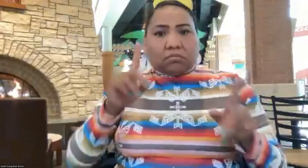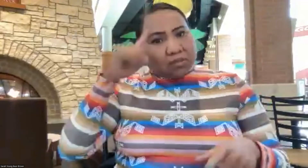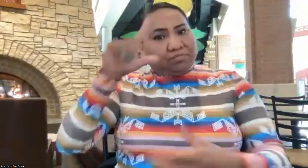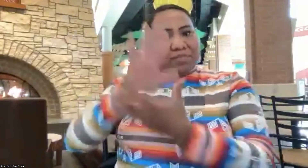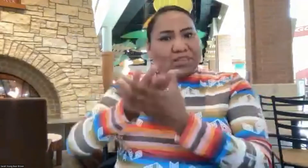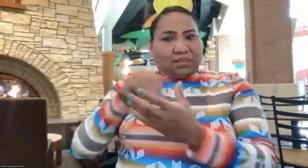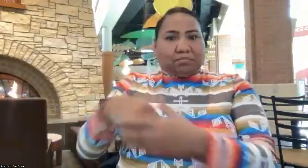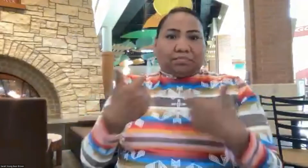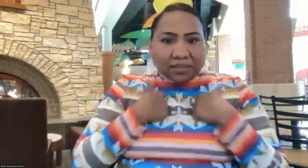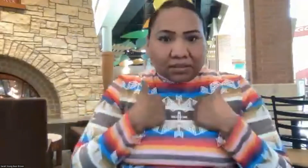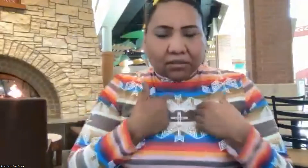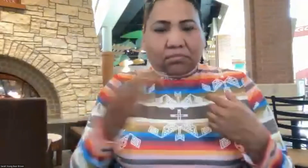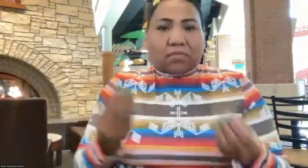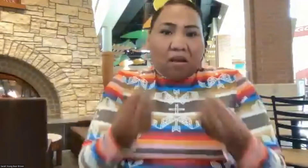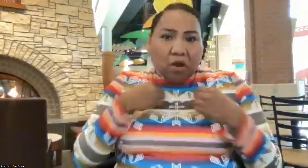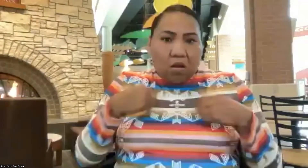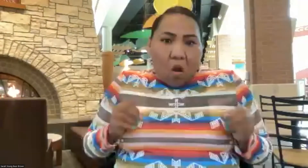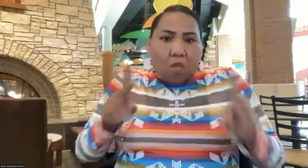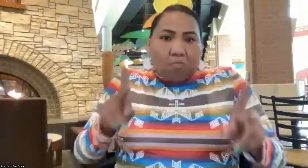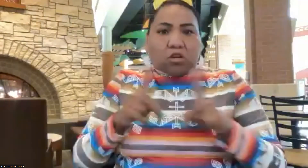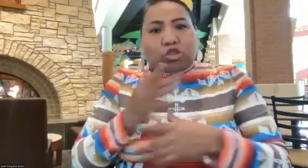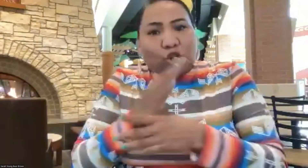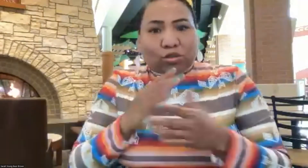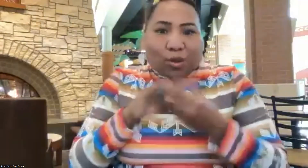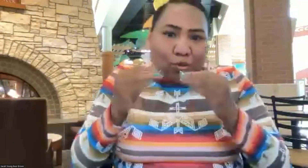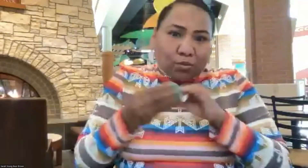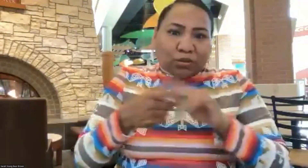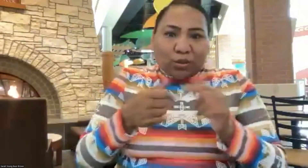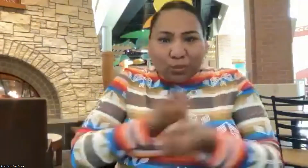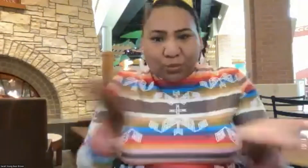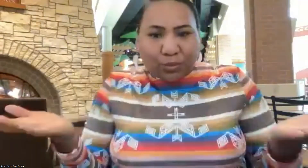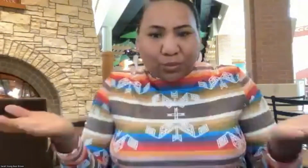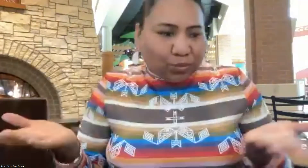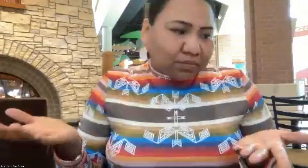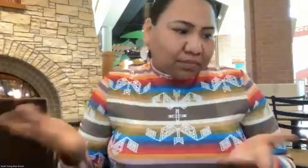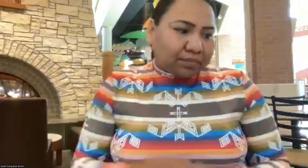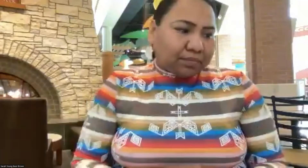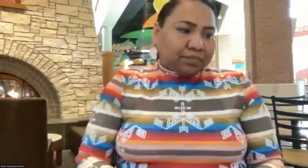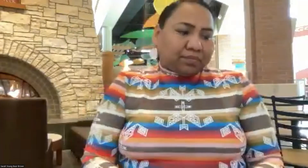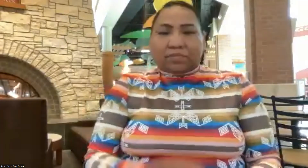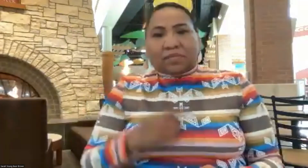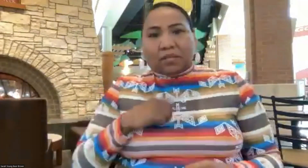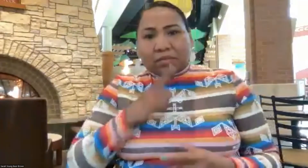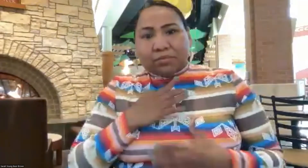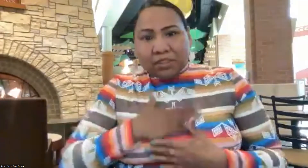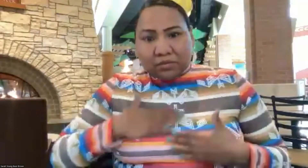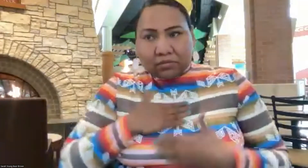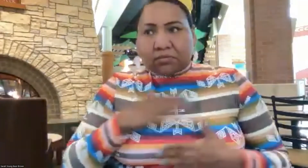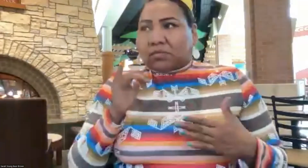to fight and support others. I am so grateful for the opportunity that I've had to come and share my experience and